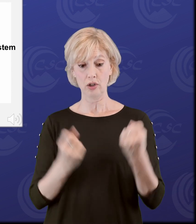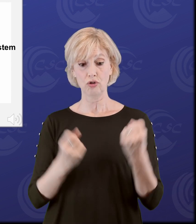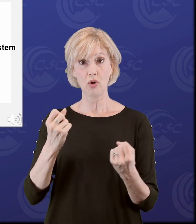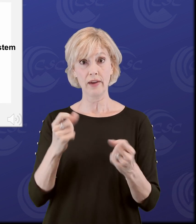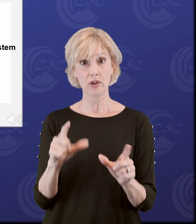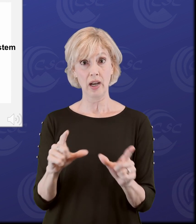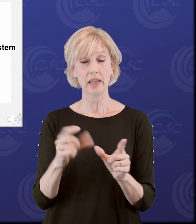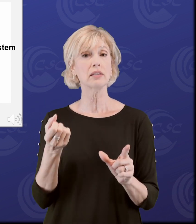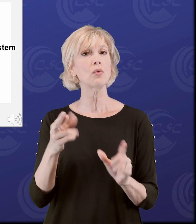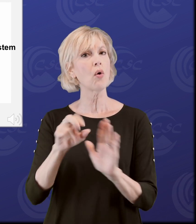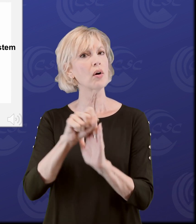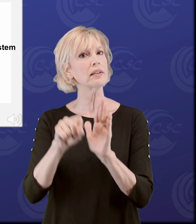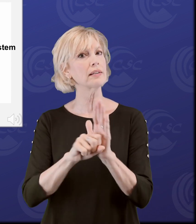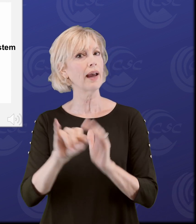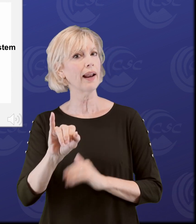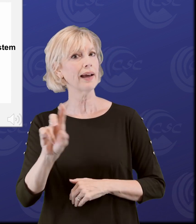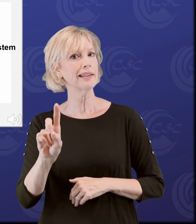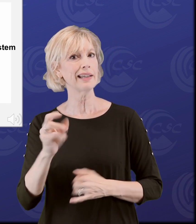number to use the website.